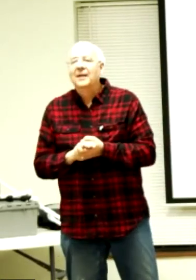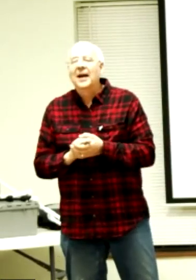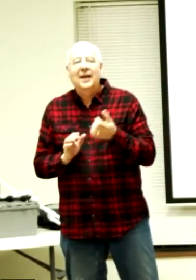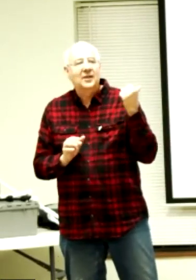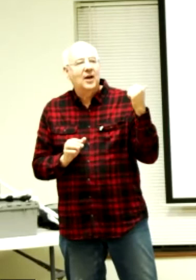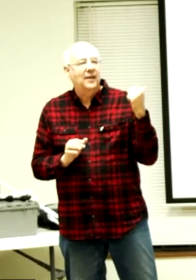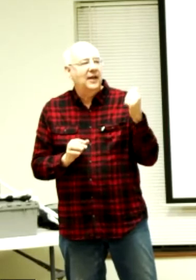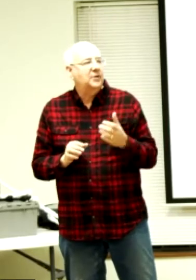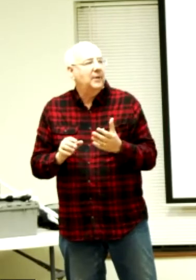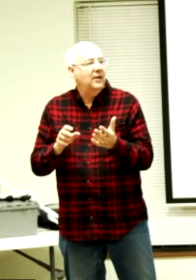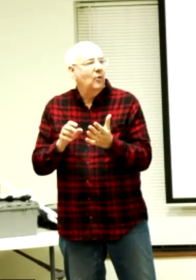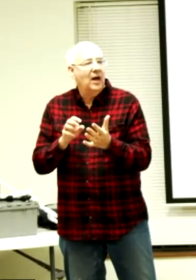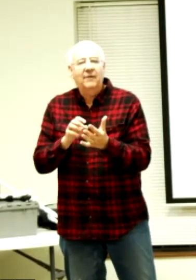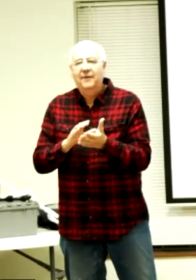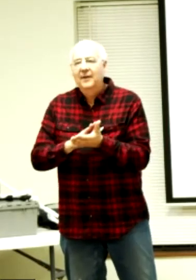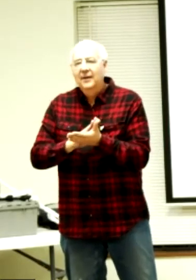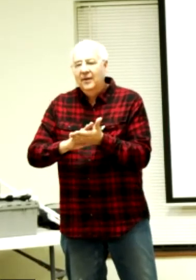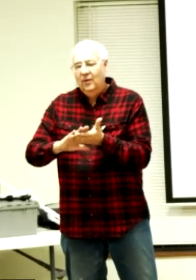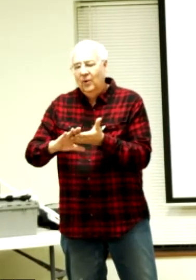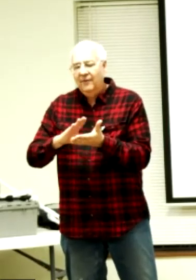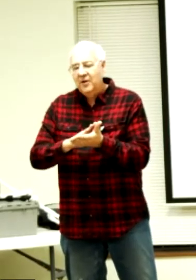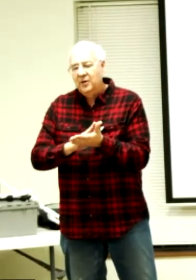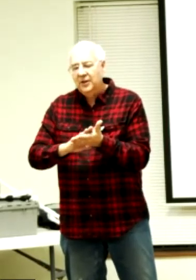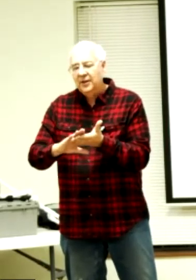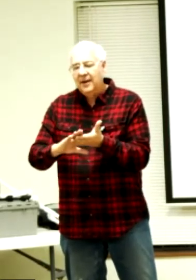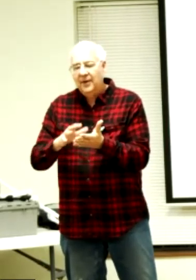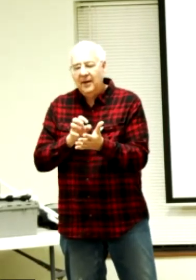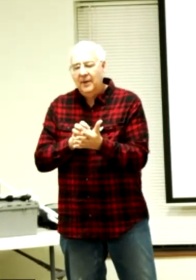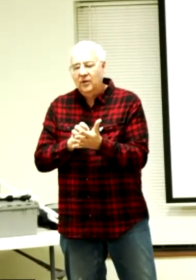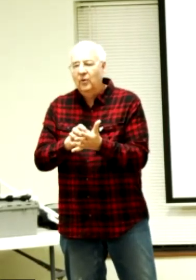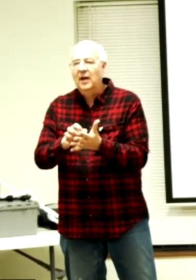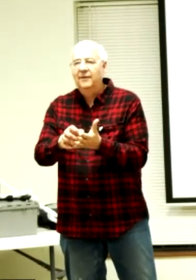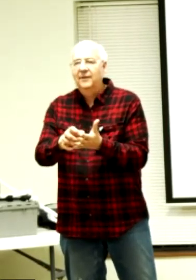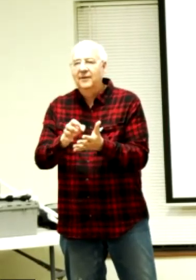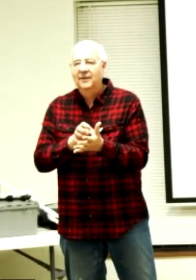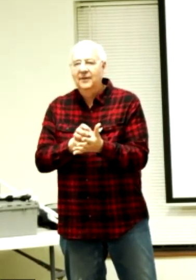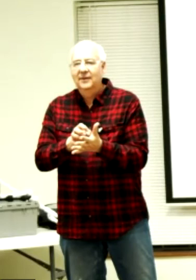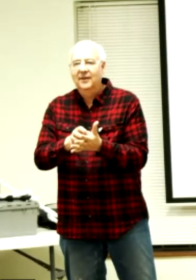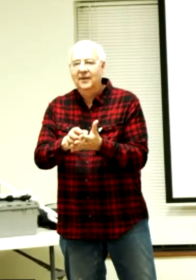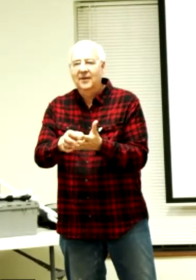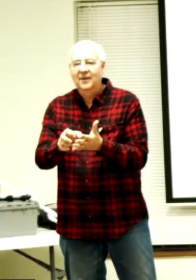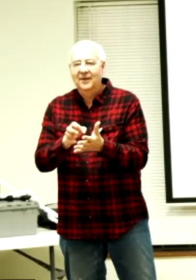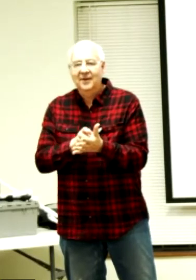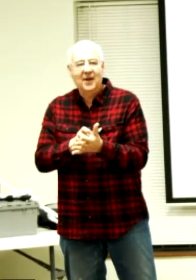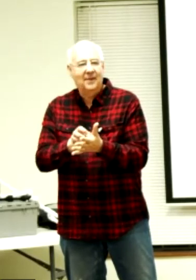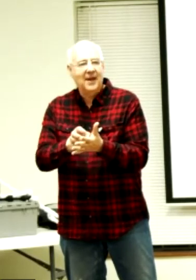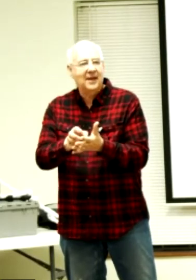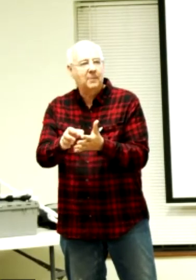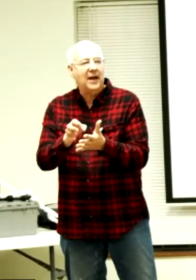Not that it's on this, but rough uses the same thing, but it's rough. You're kind of making